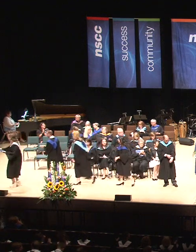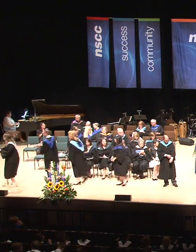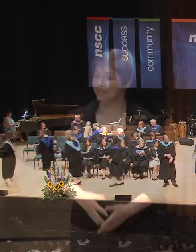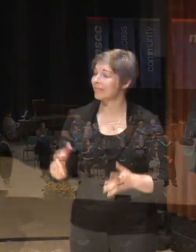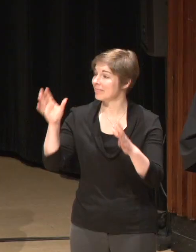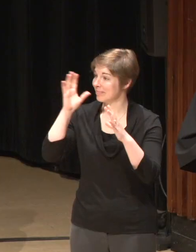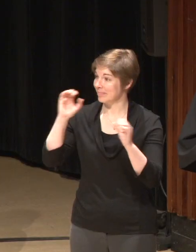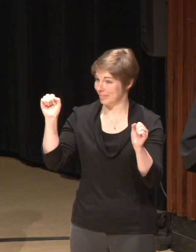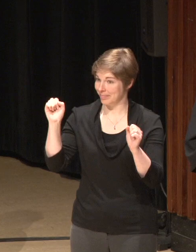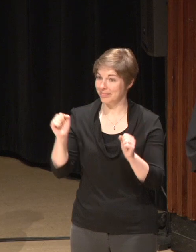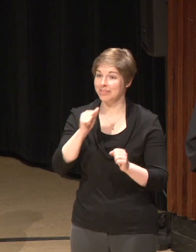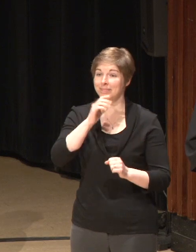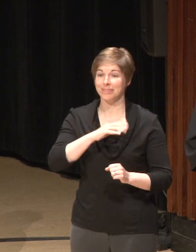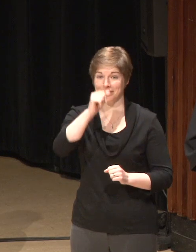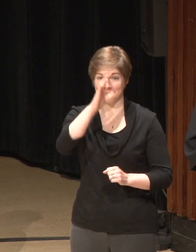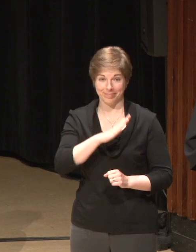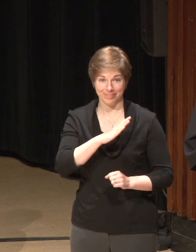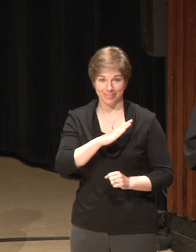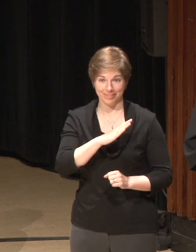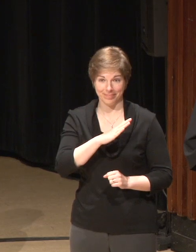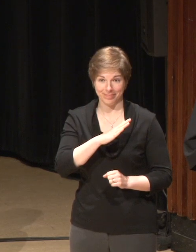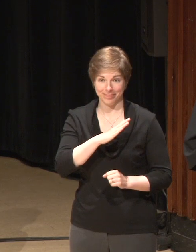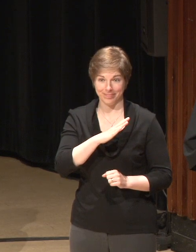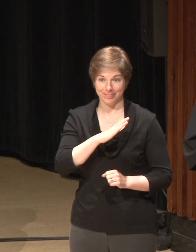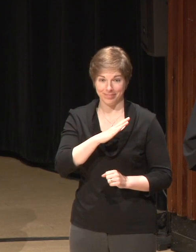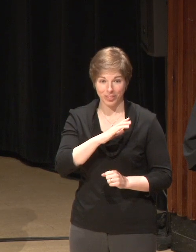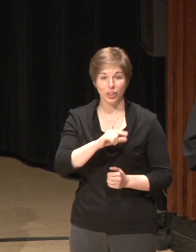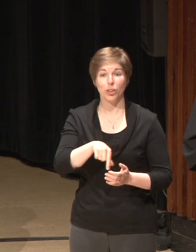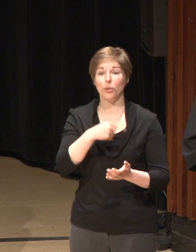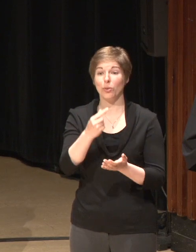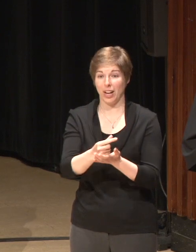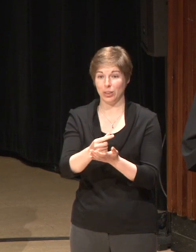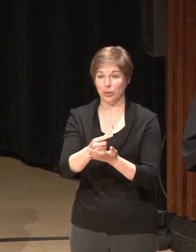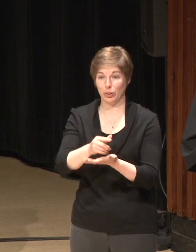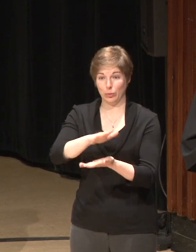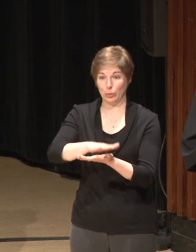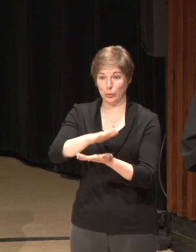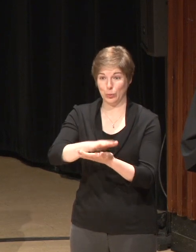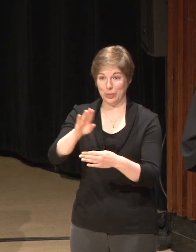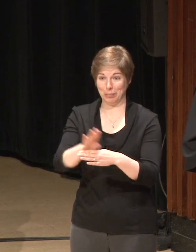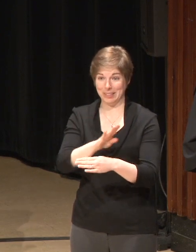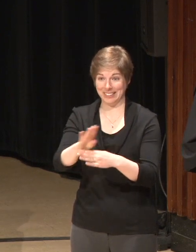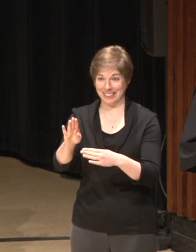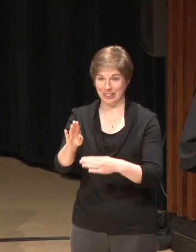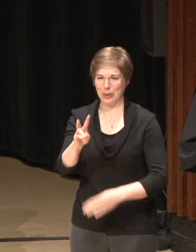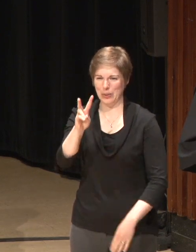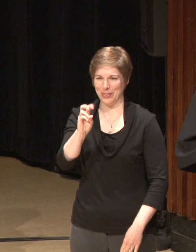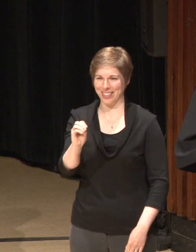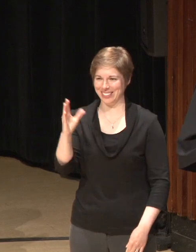Mr. President, ladies and gentlemen, the graduates of the School of Business 2015.